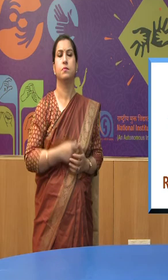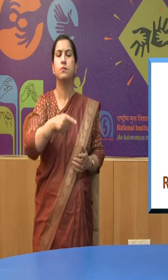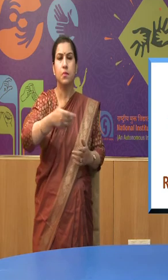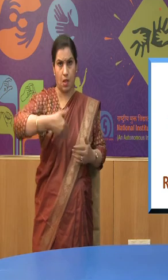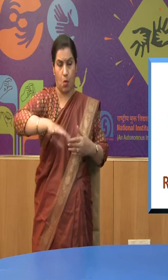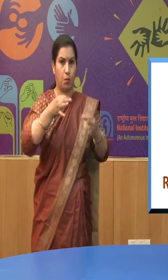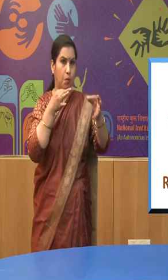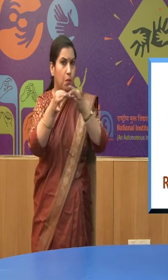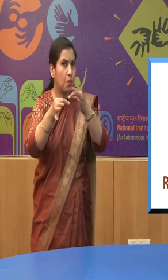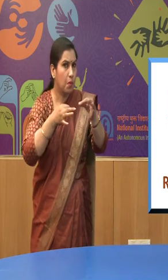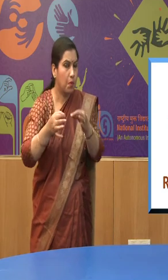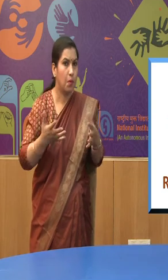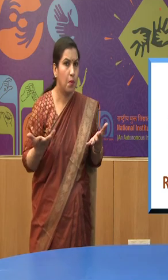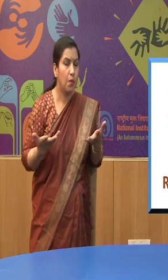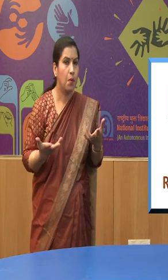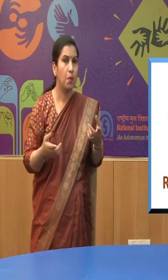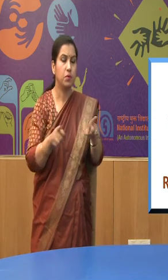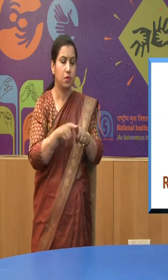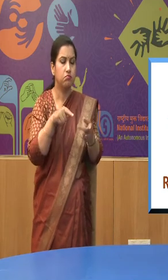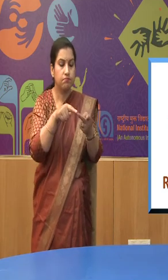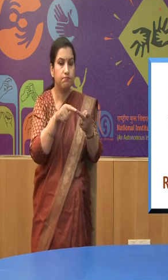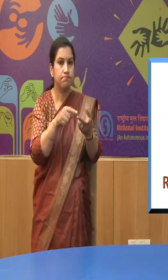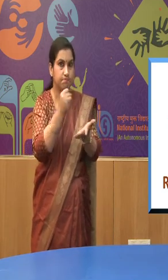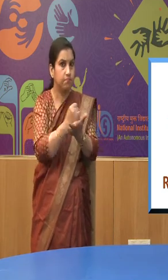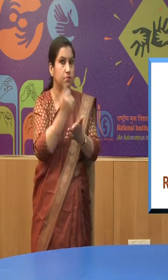which we will discuss and try to understand, is